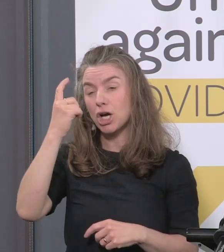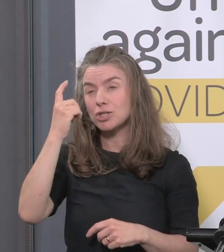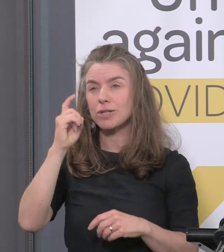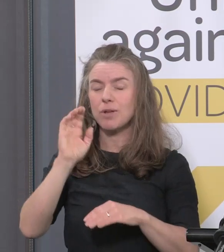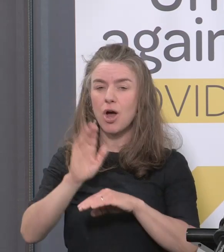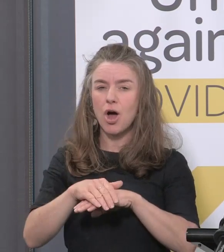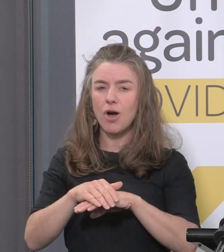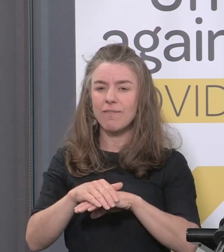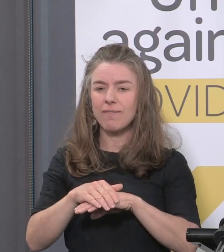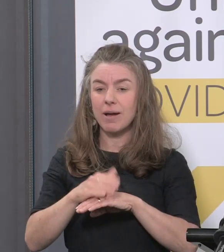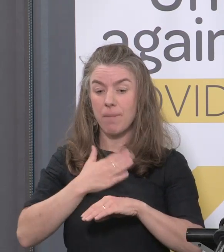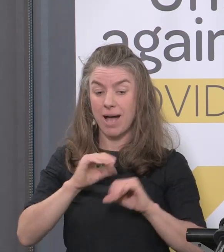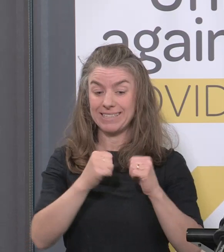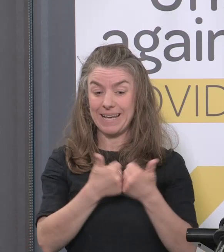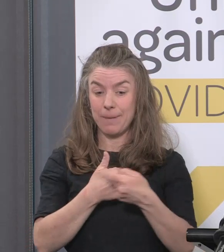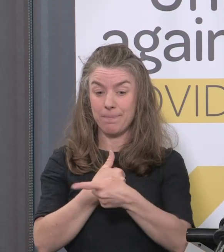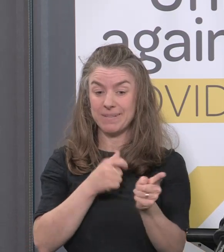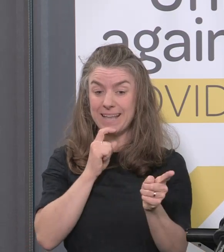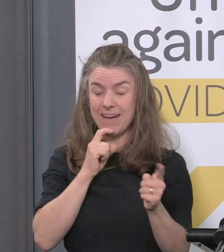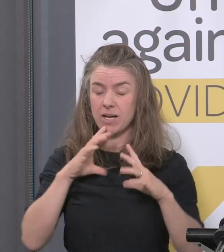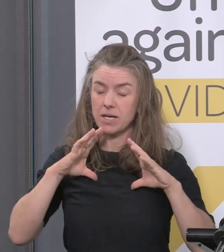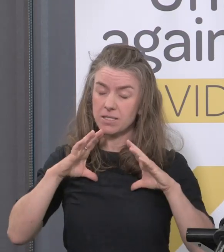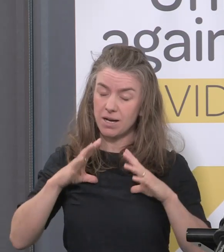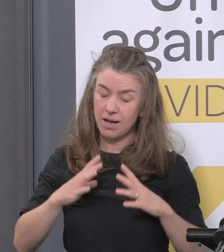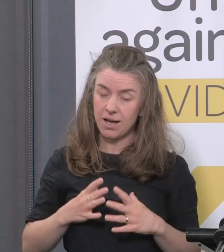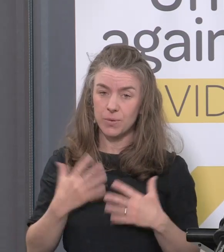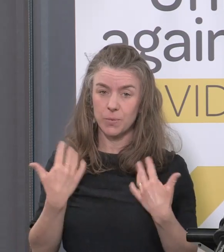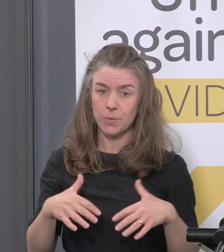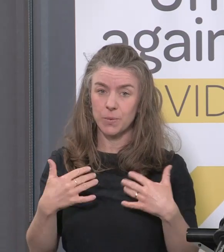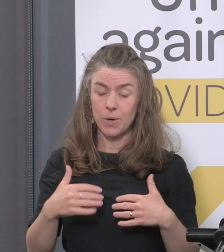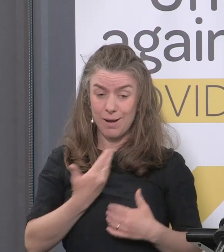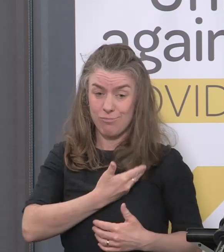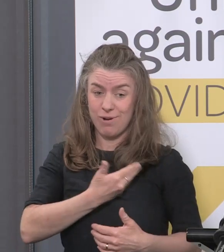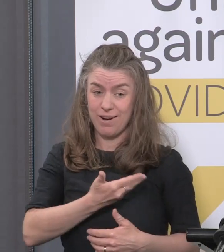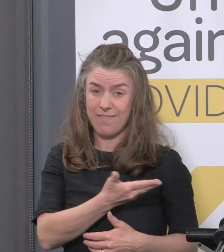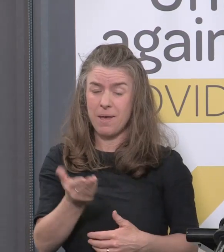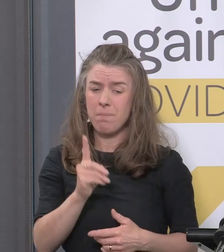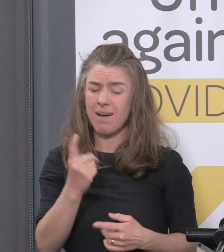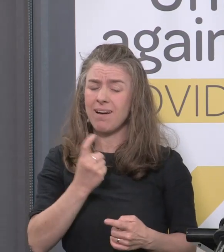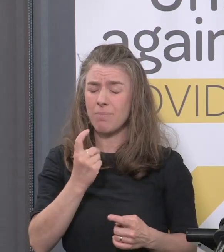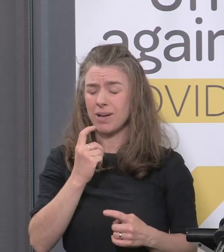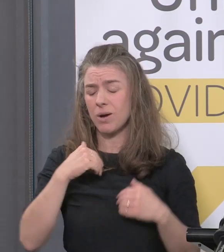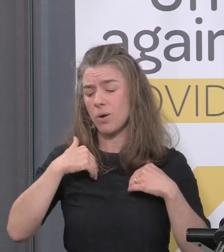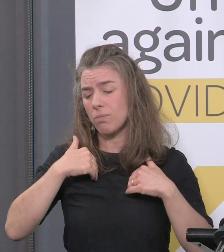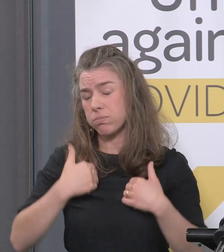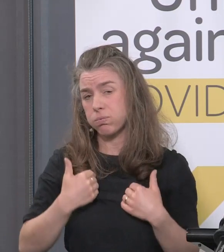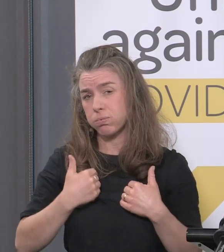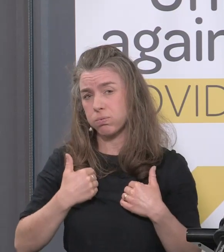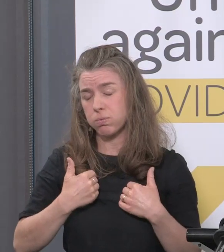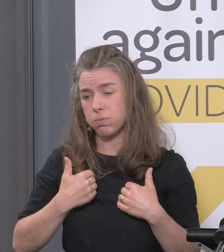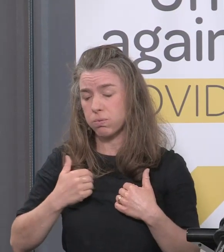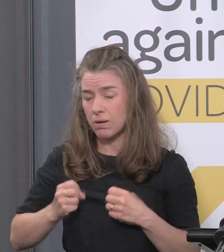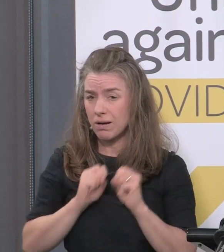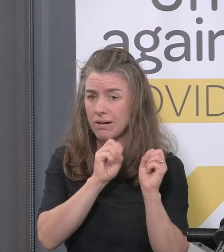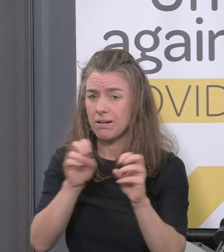the tiredness of my teams. Really, really proud of what they've done, but they're getting really tired. So that's the